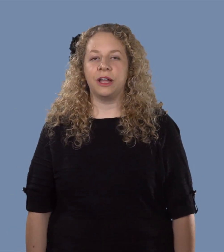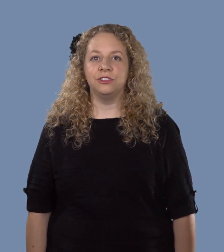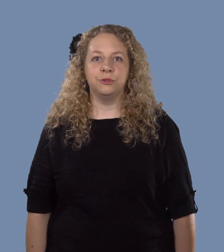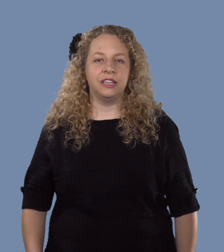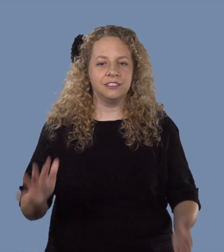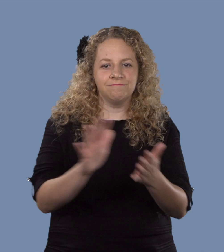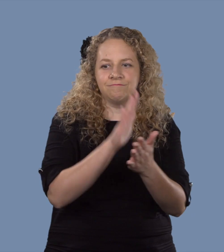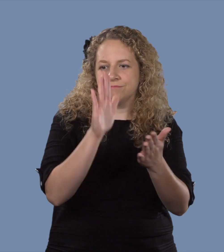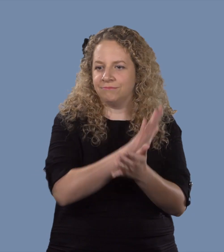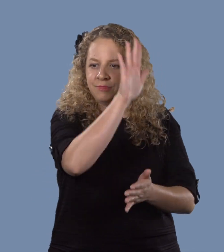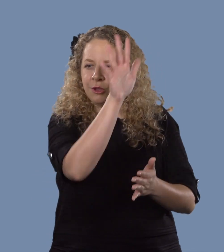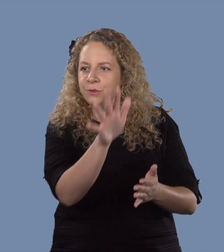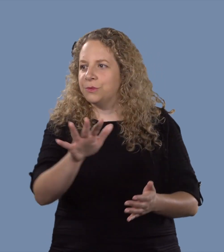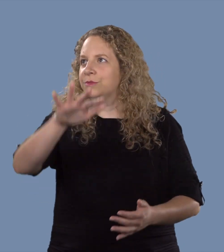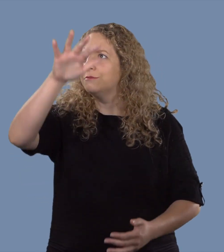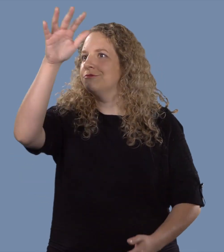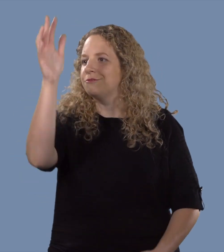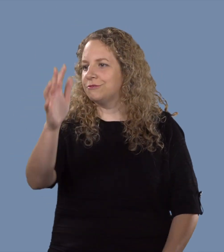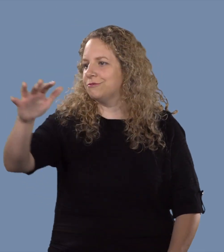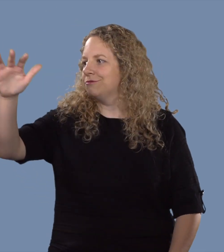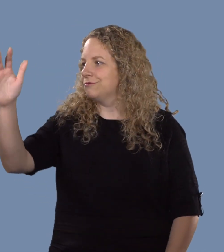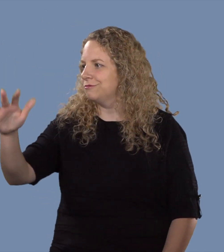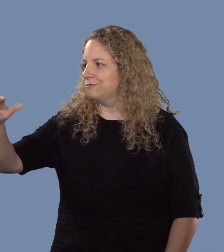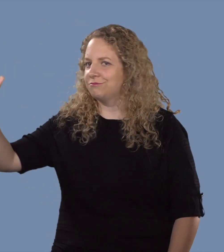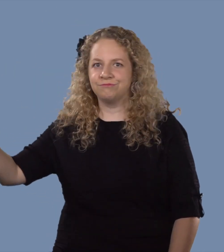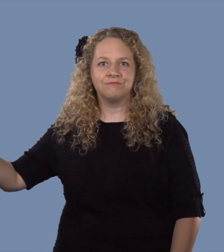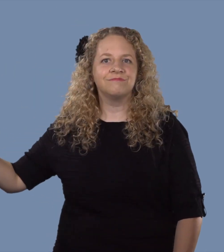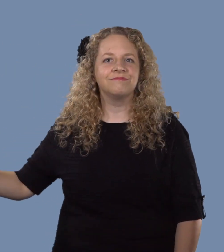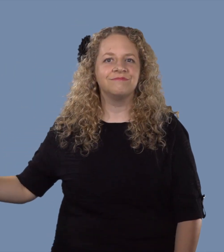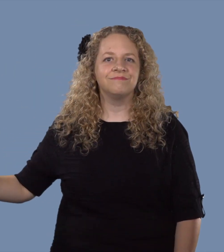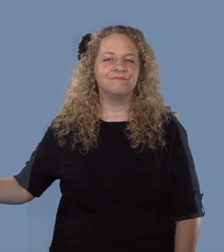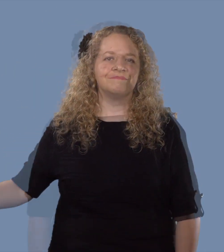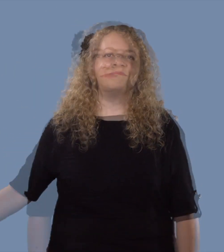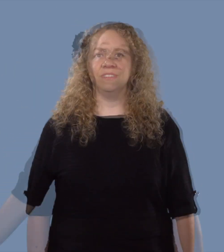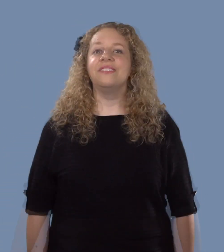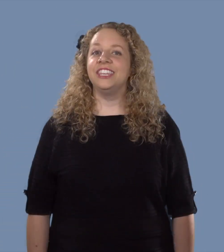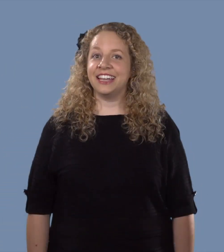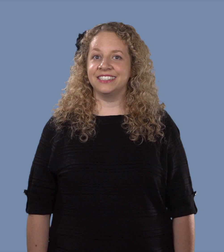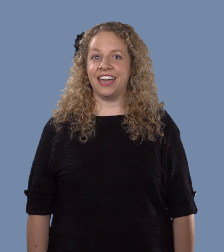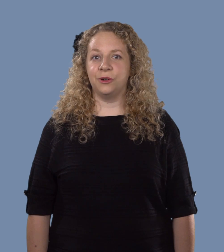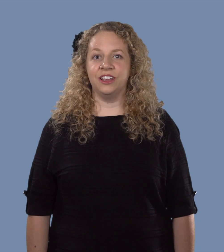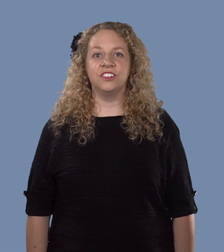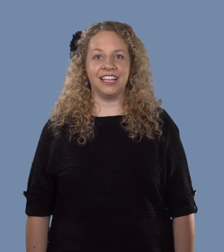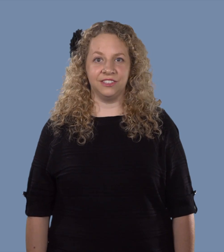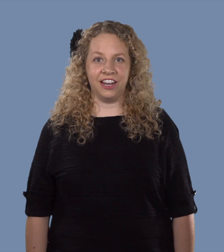The next category of classifiers is called descriptive classifiers. Descriptive classifiers are used to describe a shape,